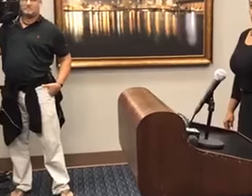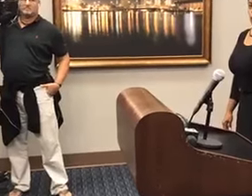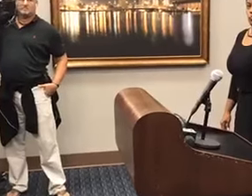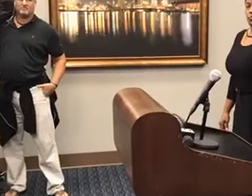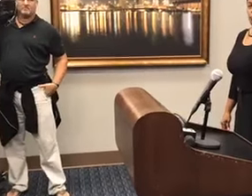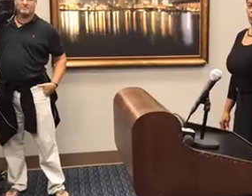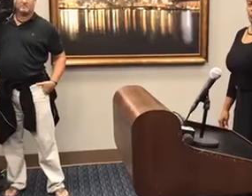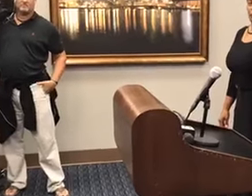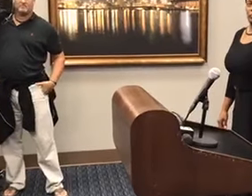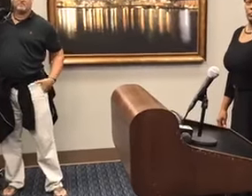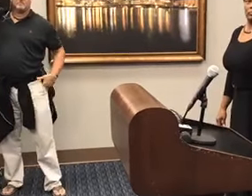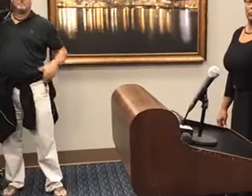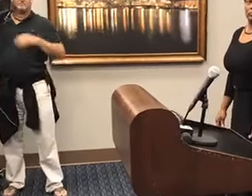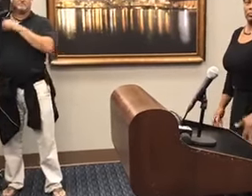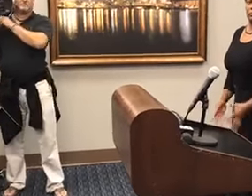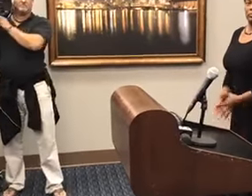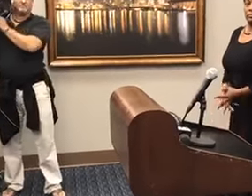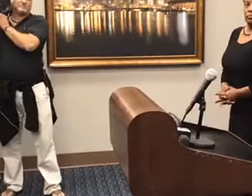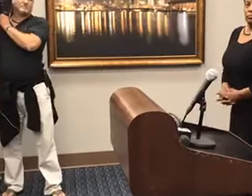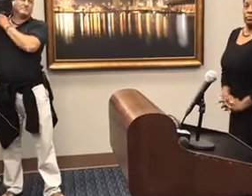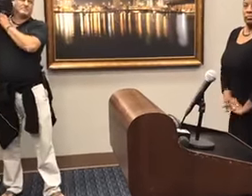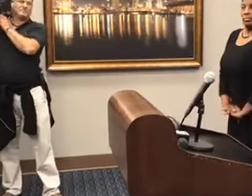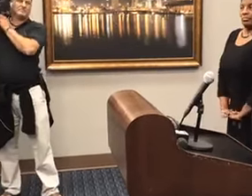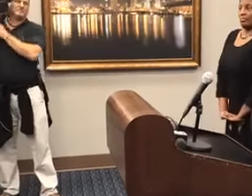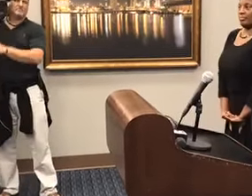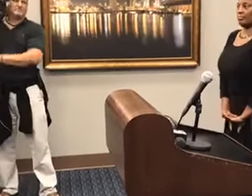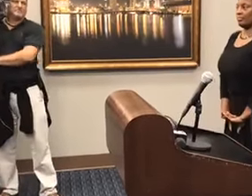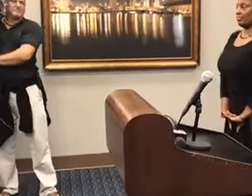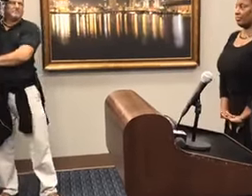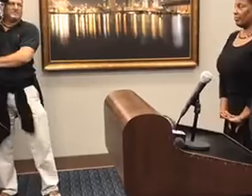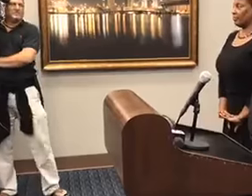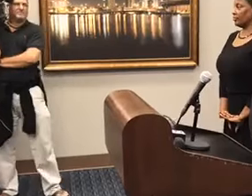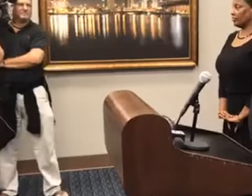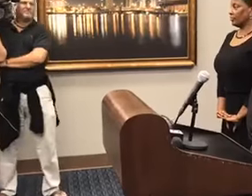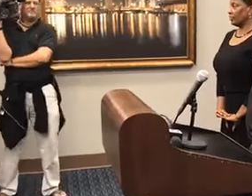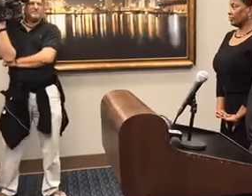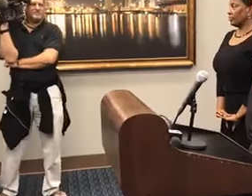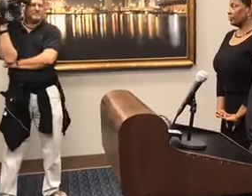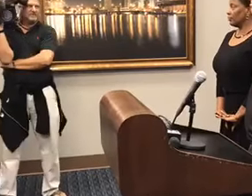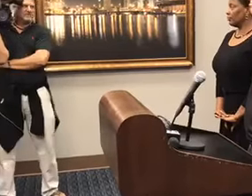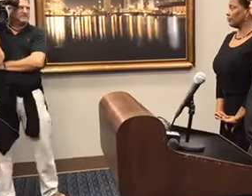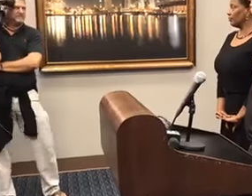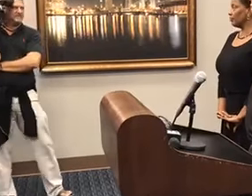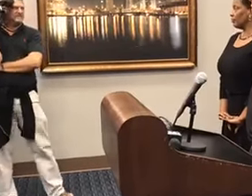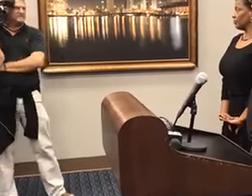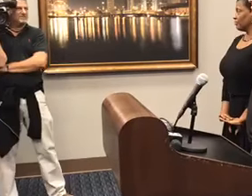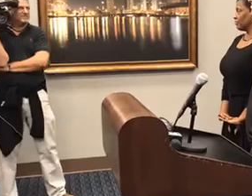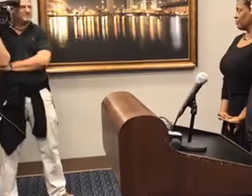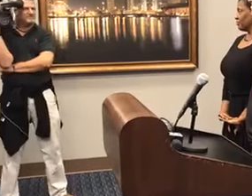Sorry, we planned at 11. I didn't know you guys could set up that quick. We're all set. But we'll wait.